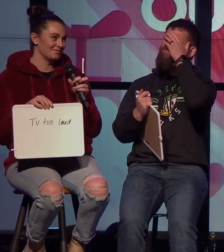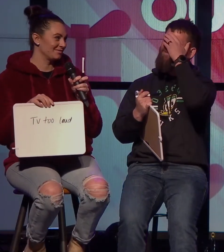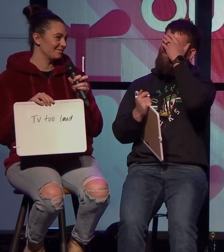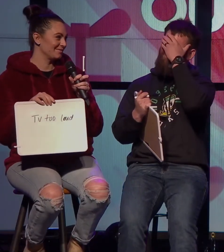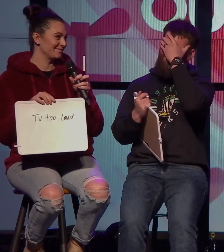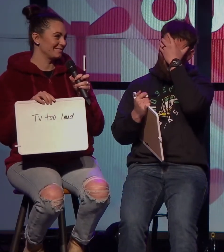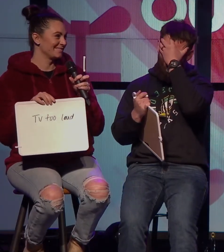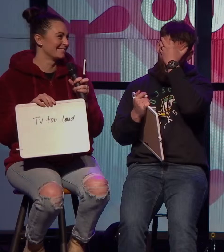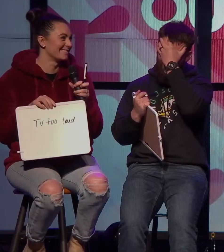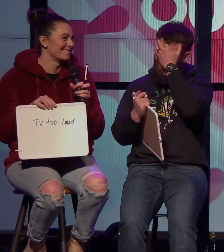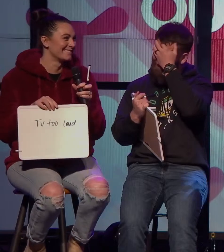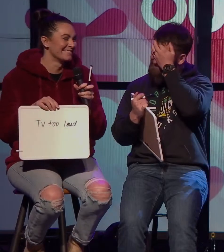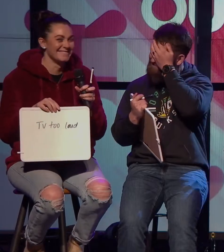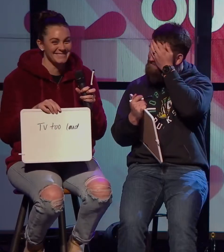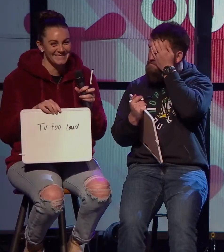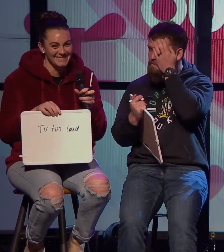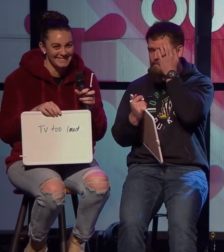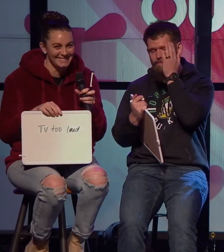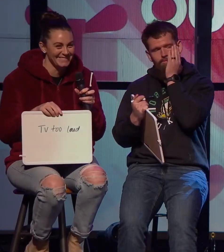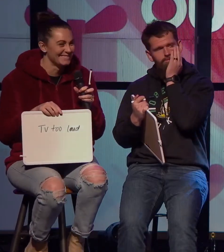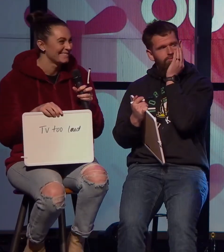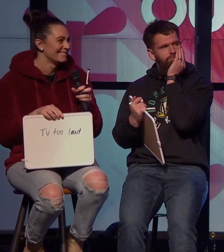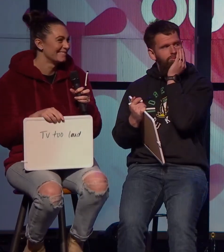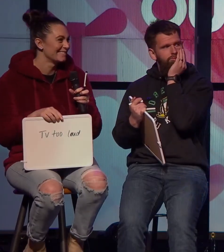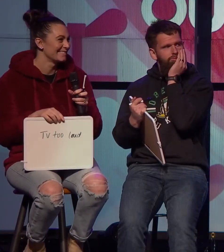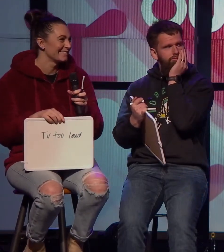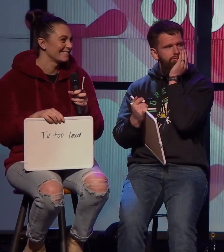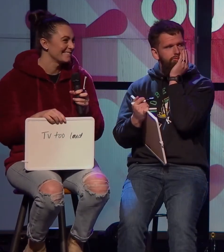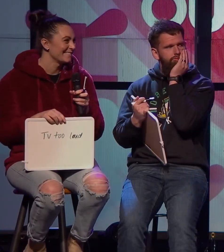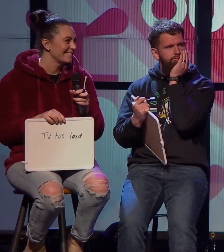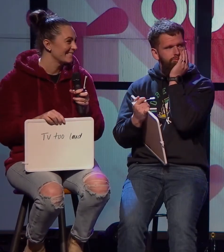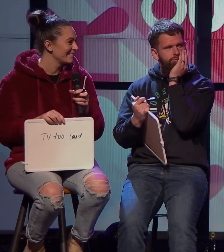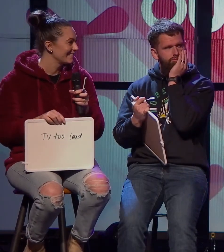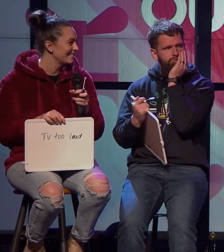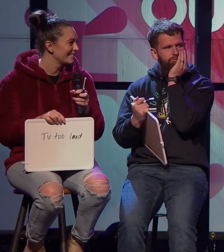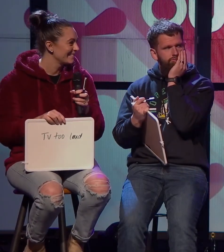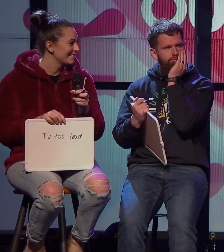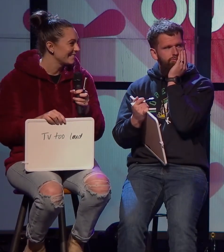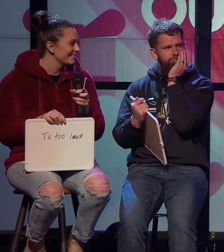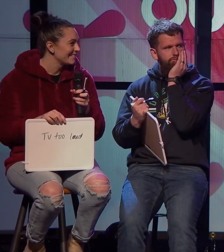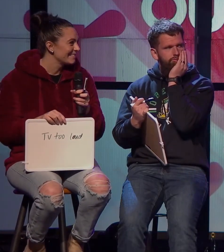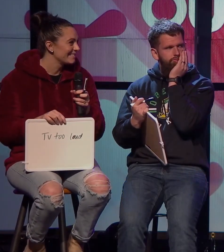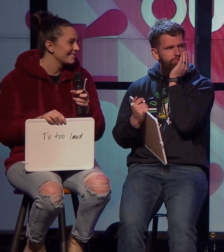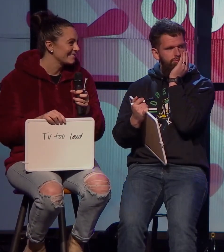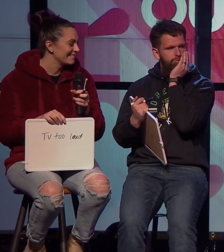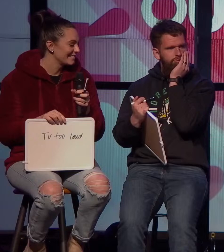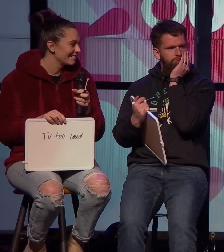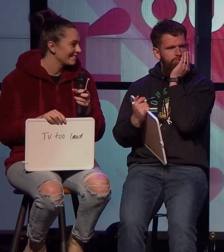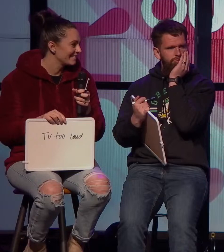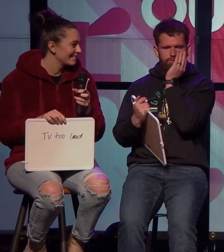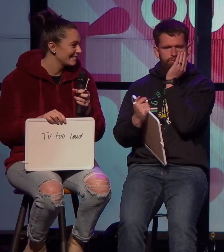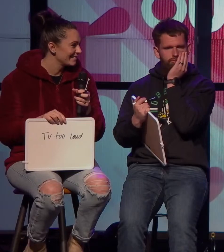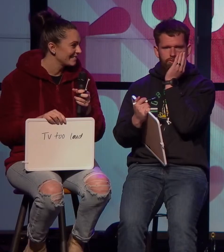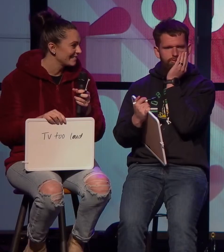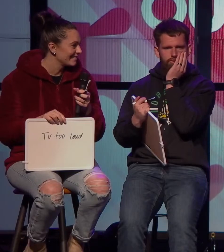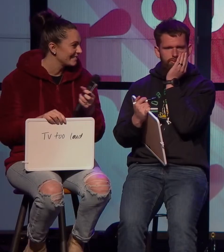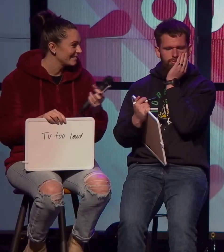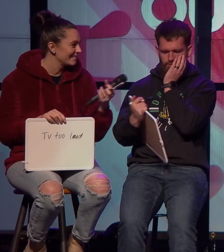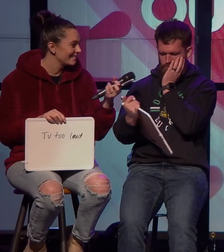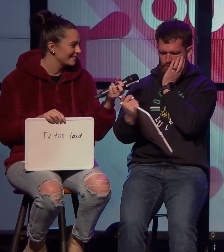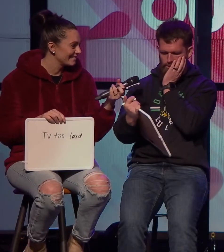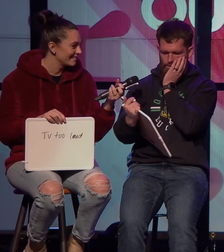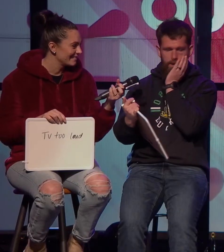is too loud. By Sam's response, I can tell he got it right. Sam, what did you say was her biggest pet